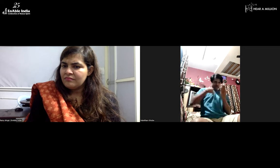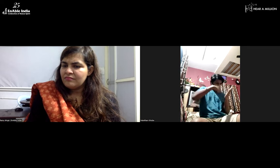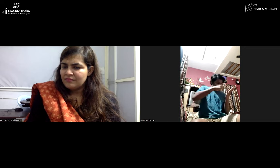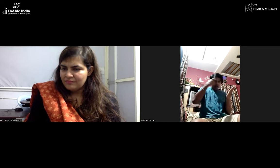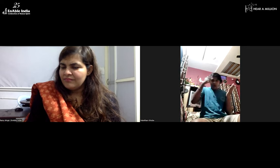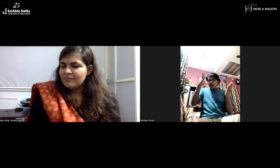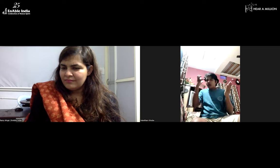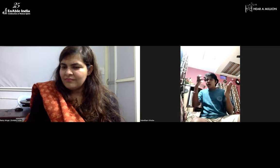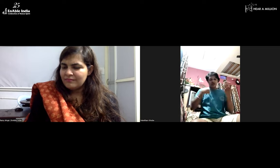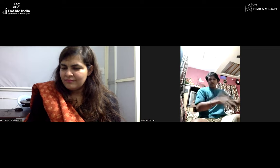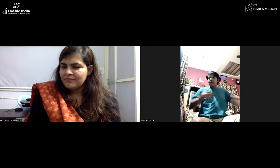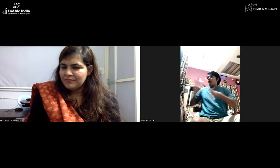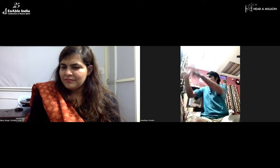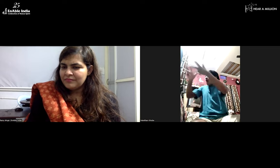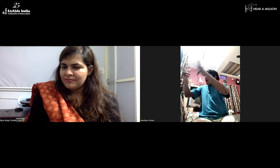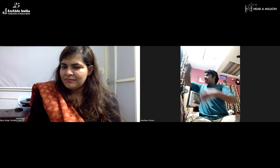academics,